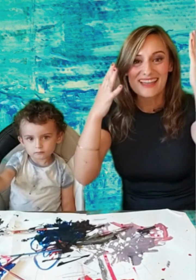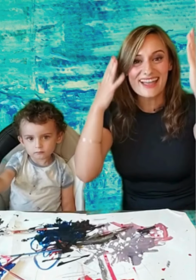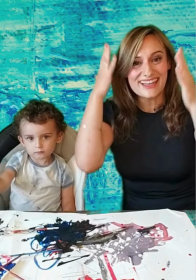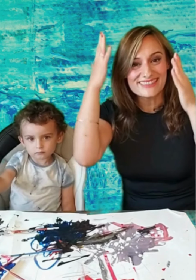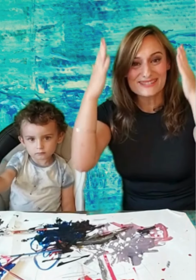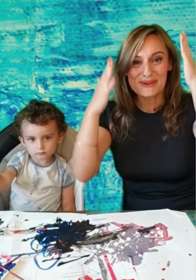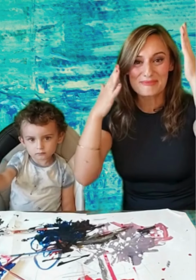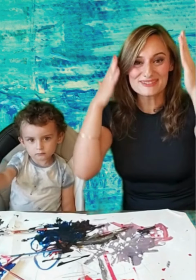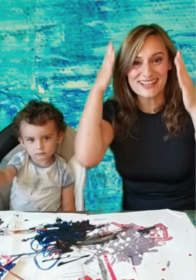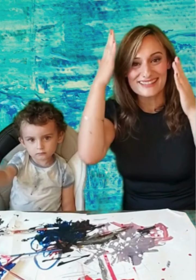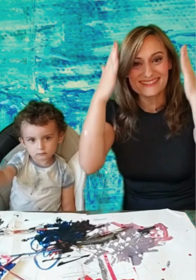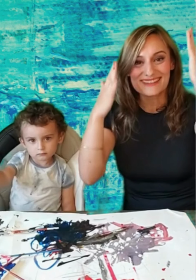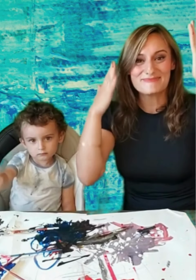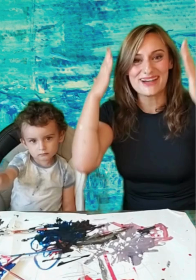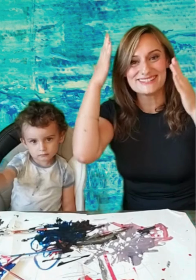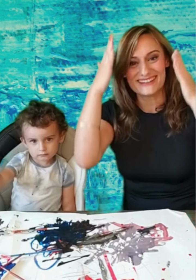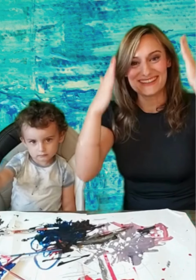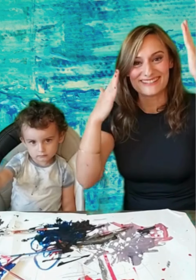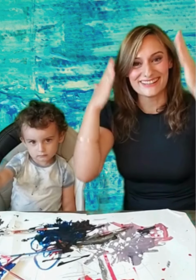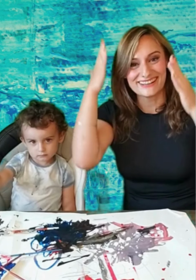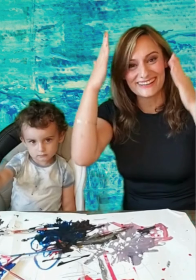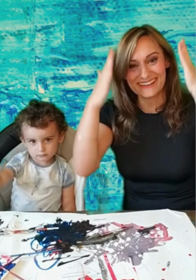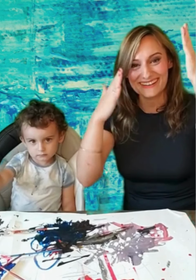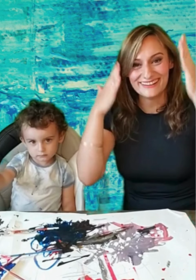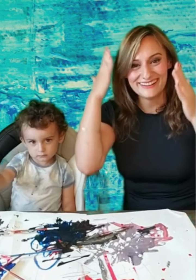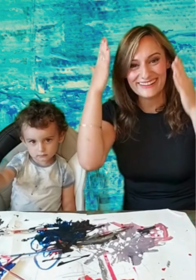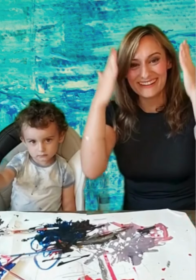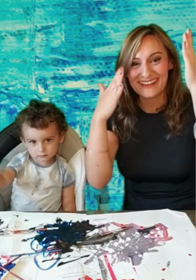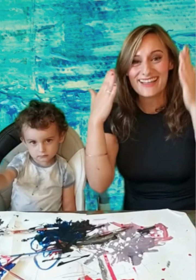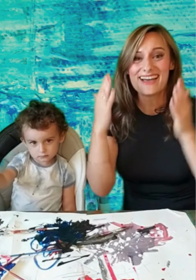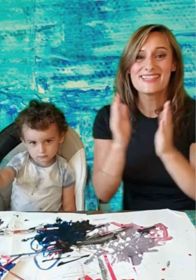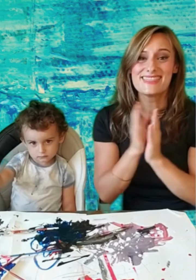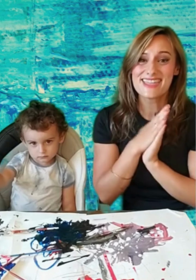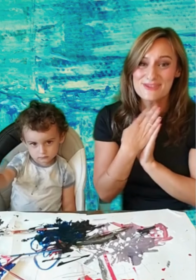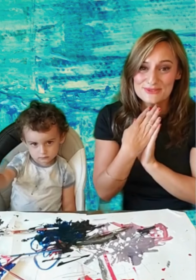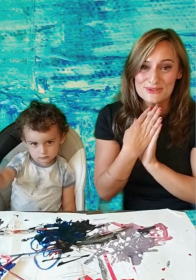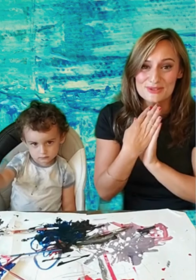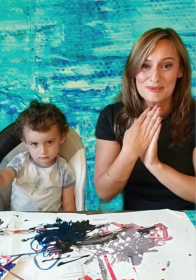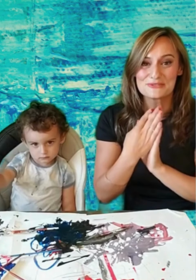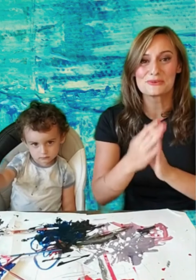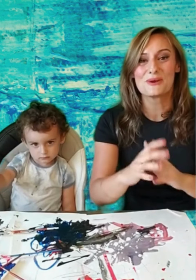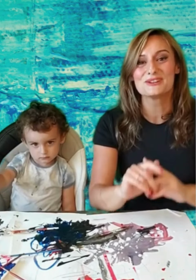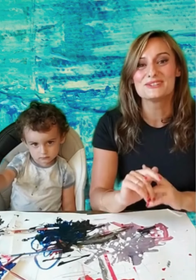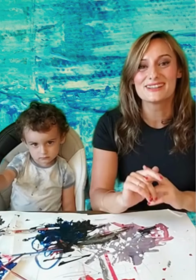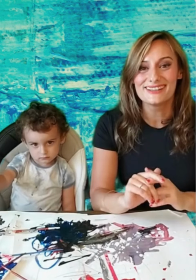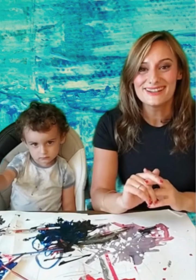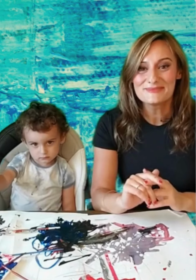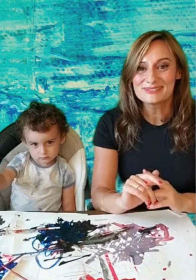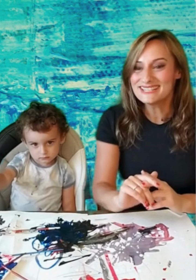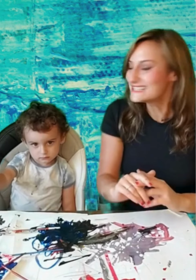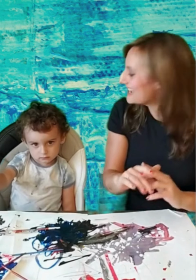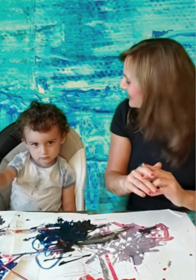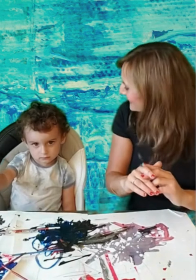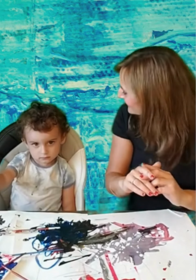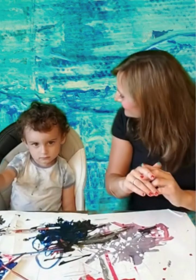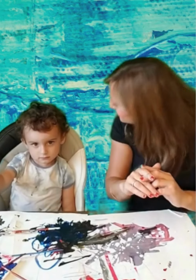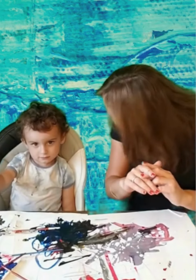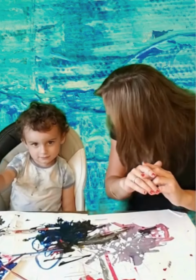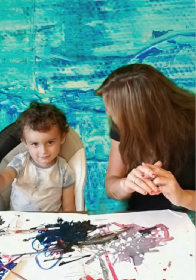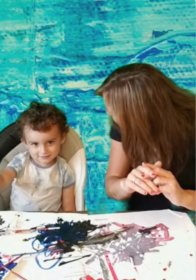times. And this represents imagination. Thank you so much for watching. Please